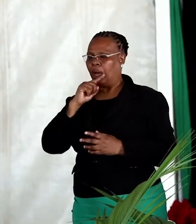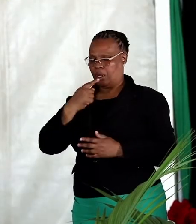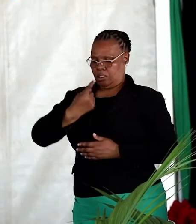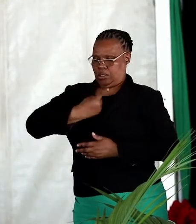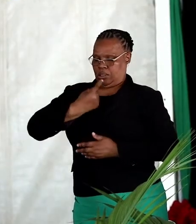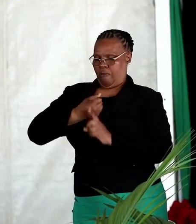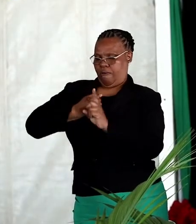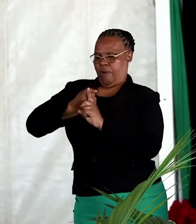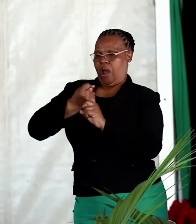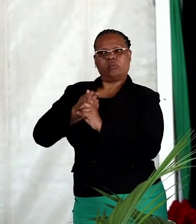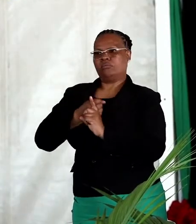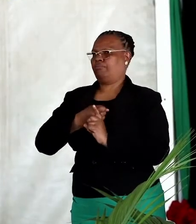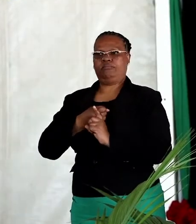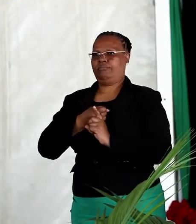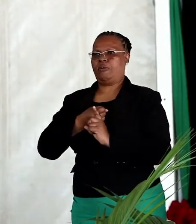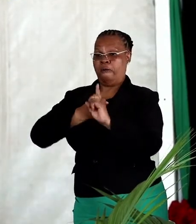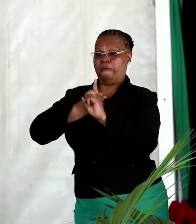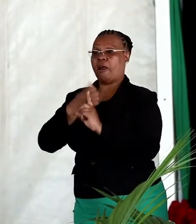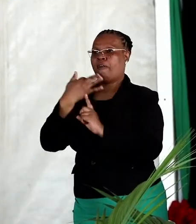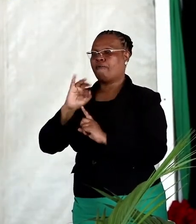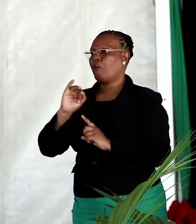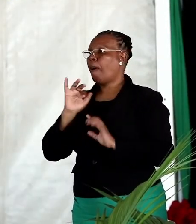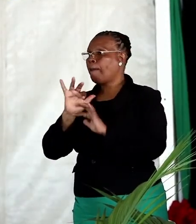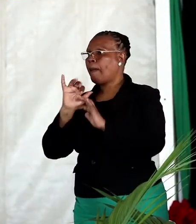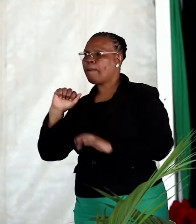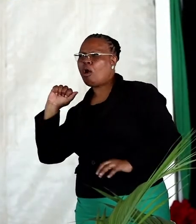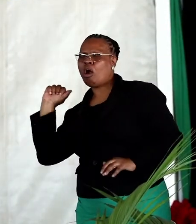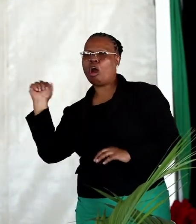The masses that were there, they included clergy.